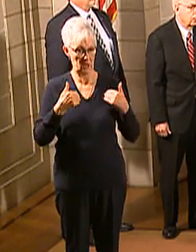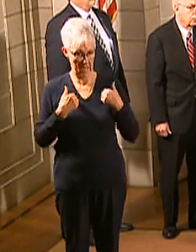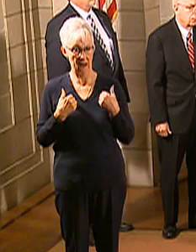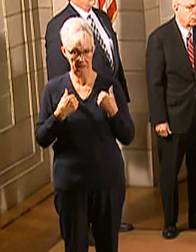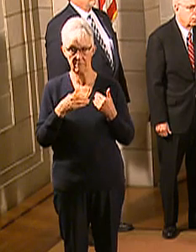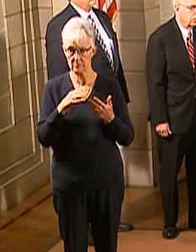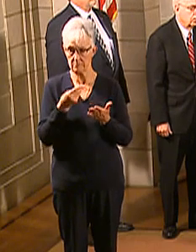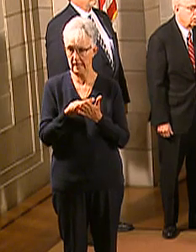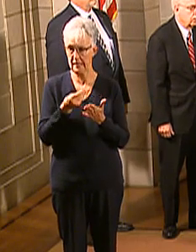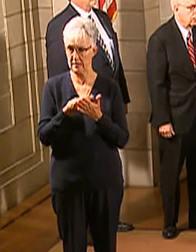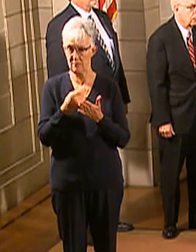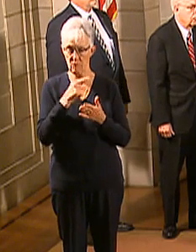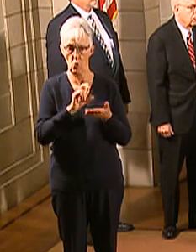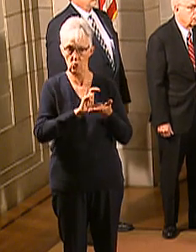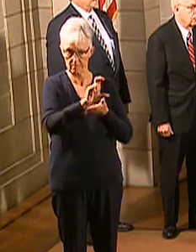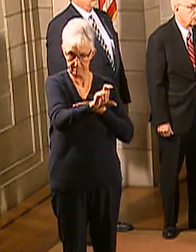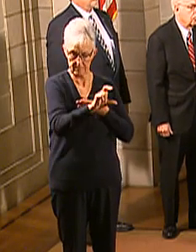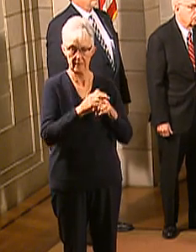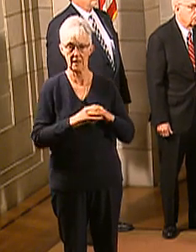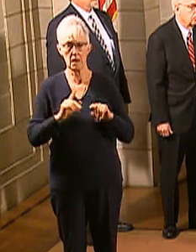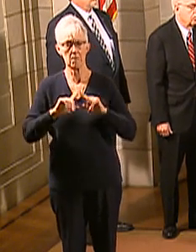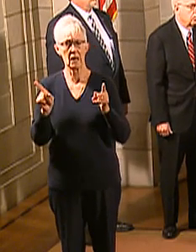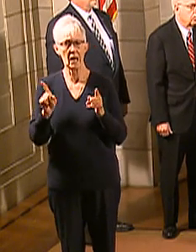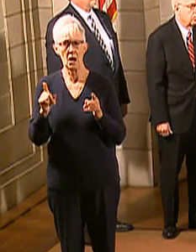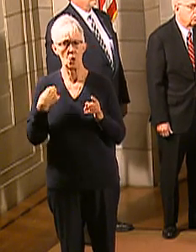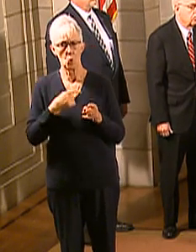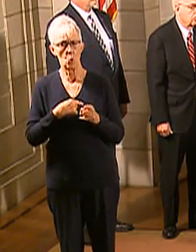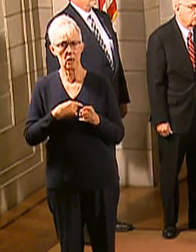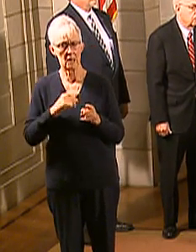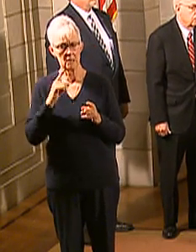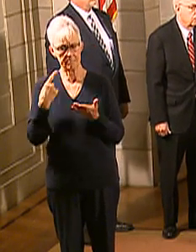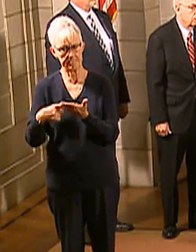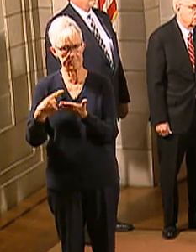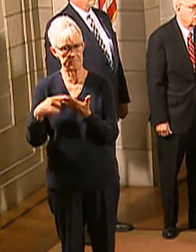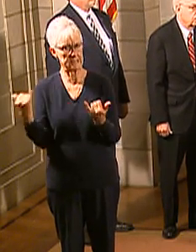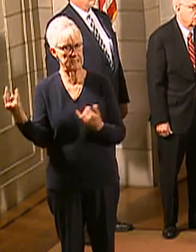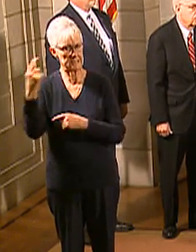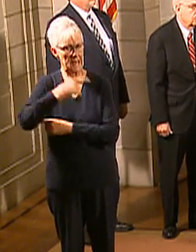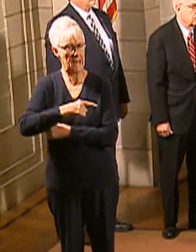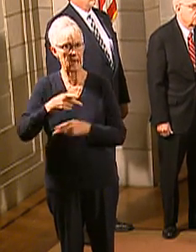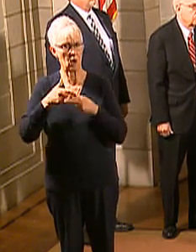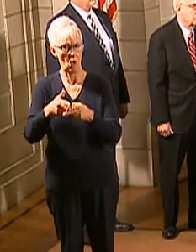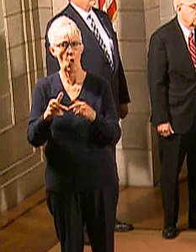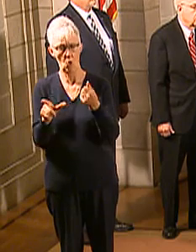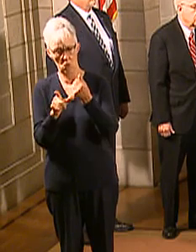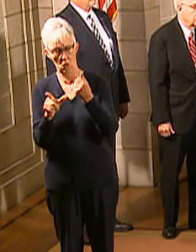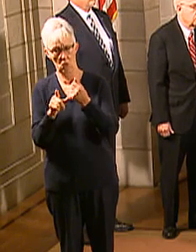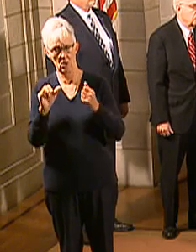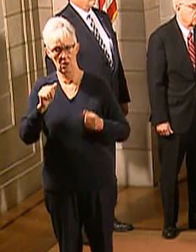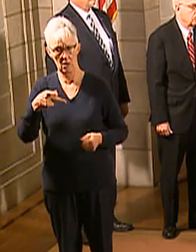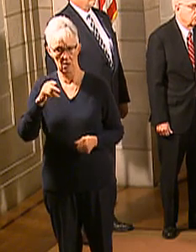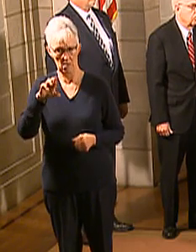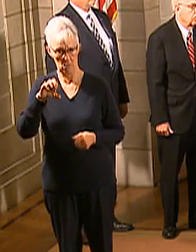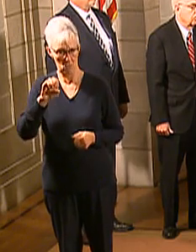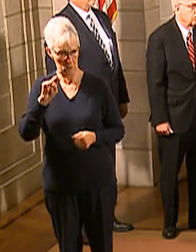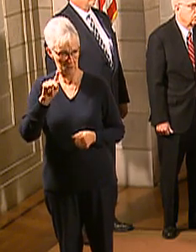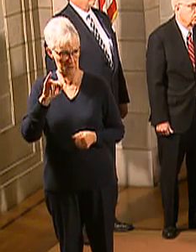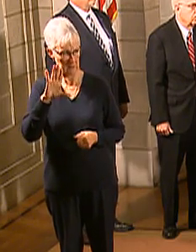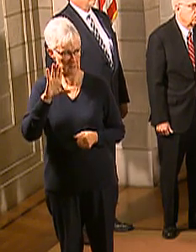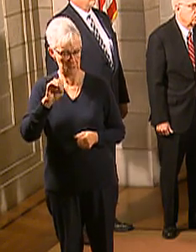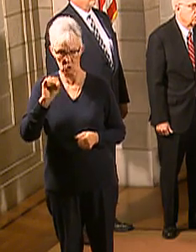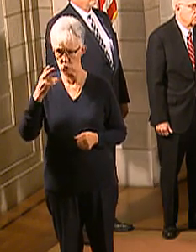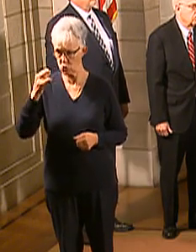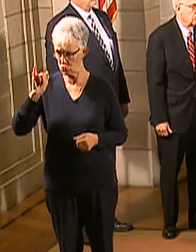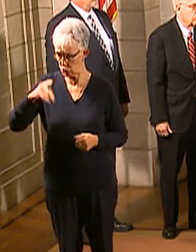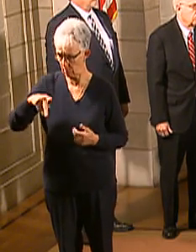to highlight upon today is the apprenticeship program. That's another opportunity, another option for our young people here in the state. And